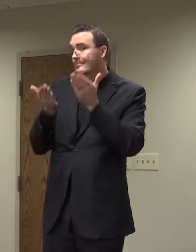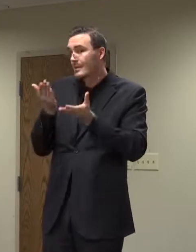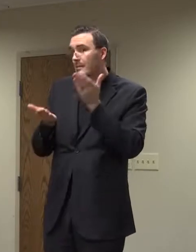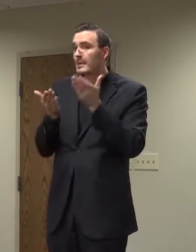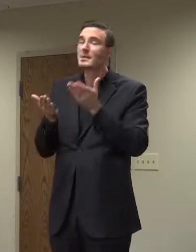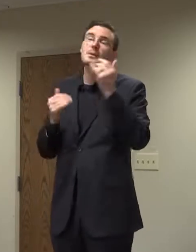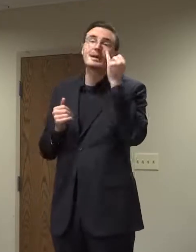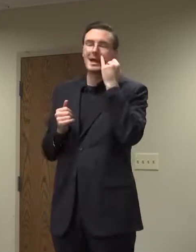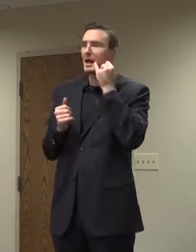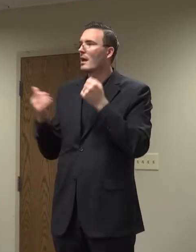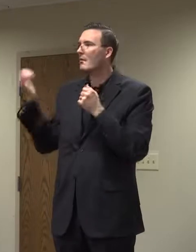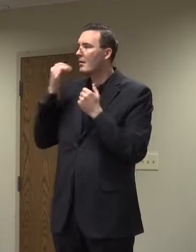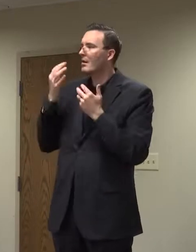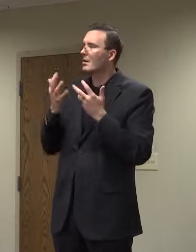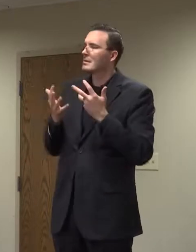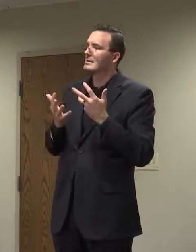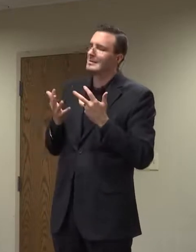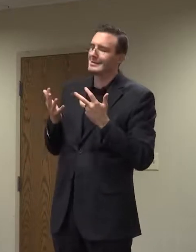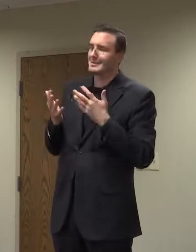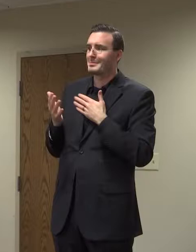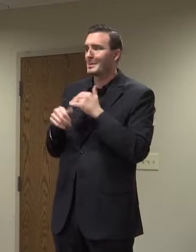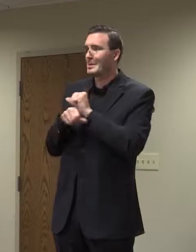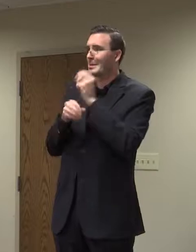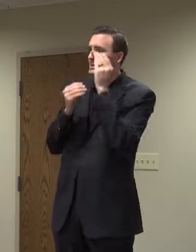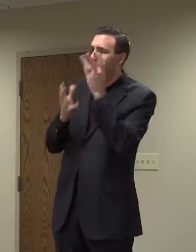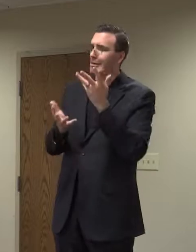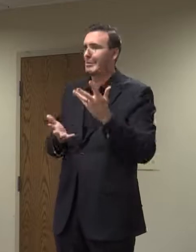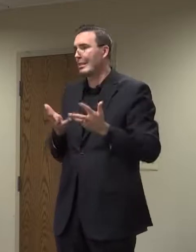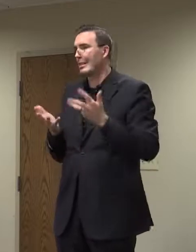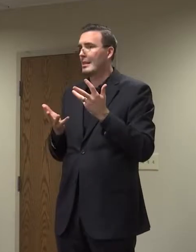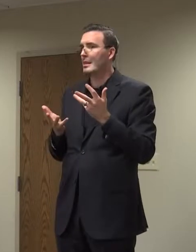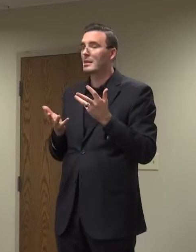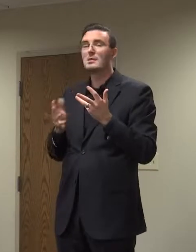work with them to follow the guidance to prevent the transmission in workplaces.